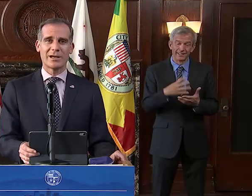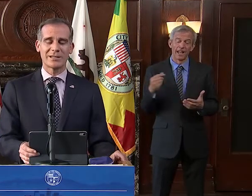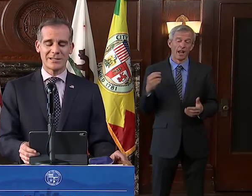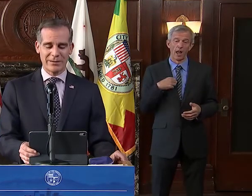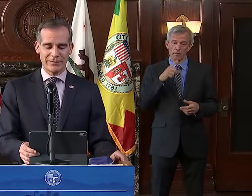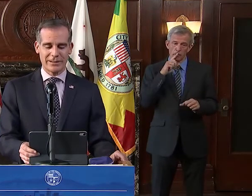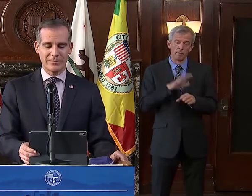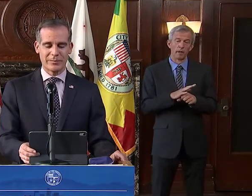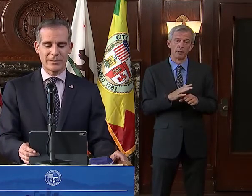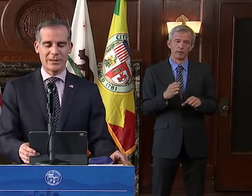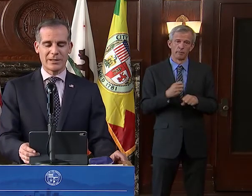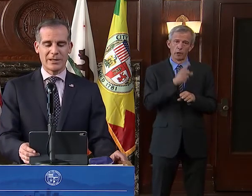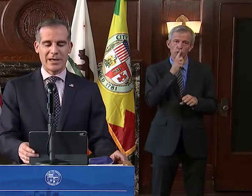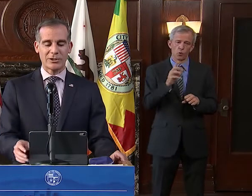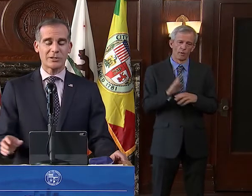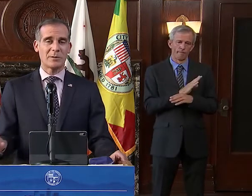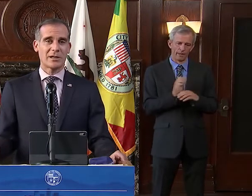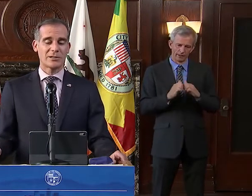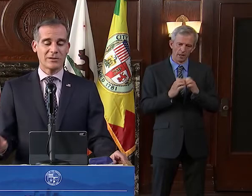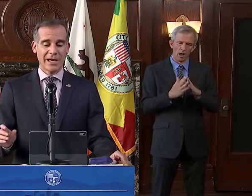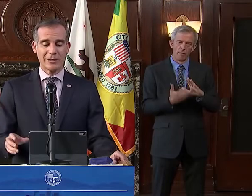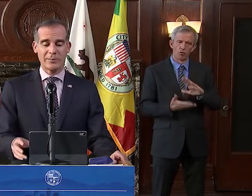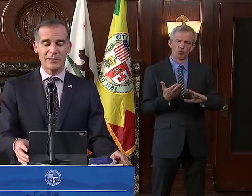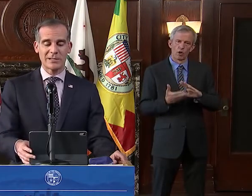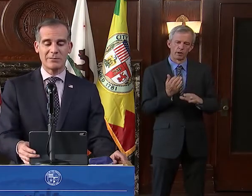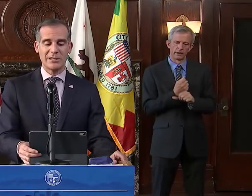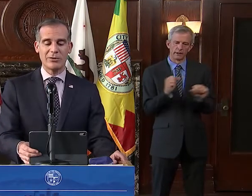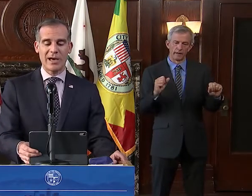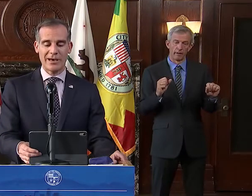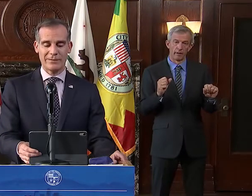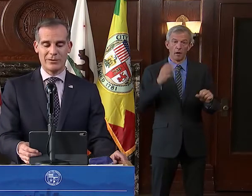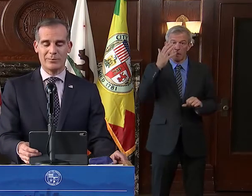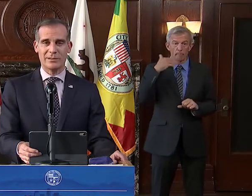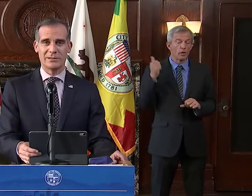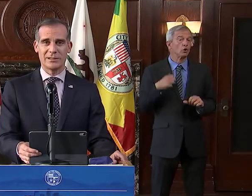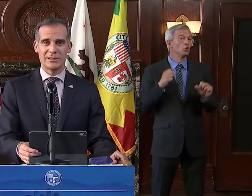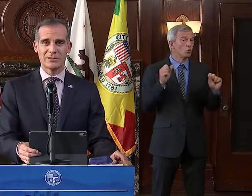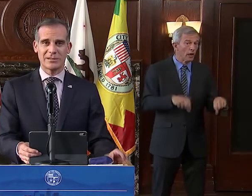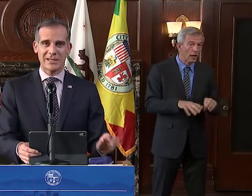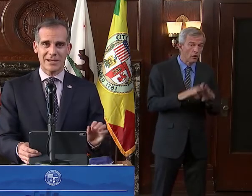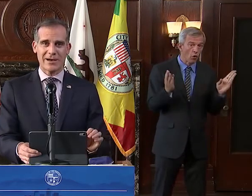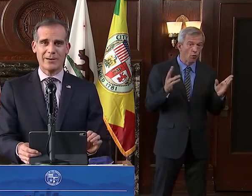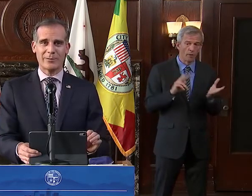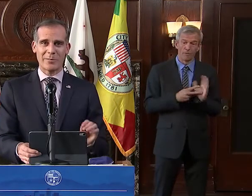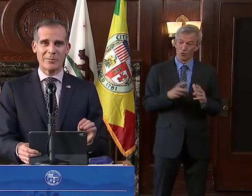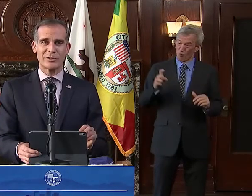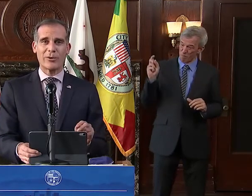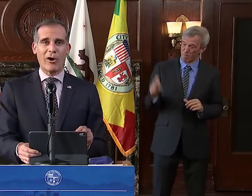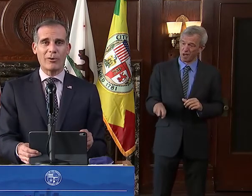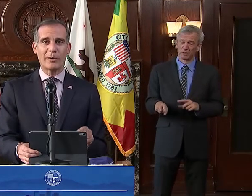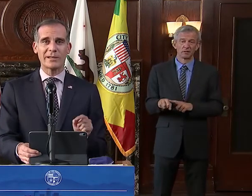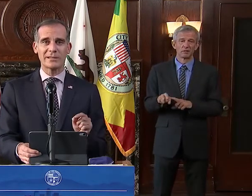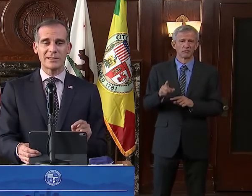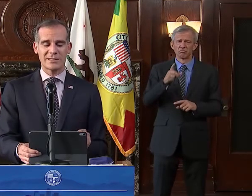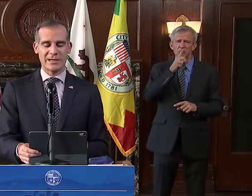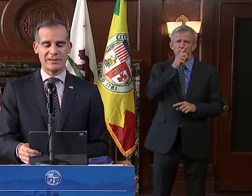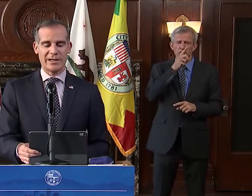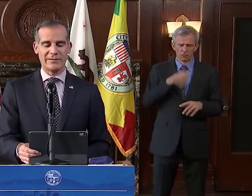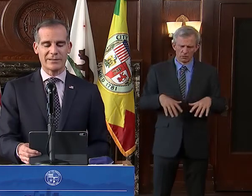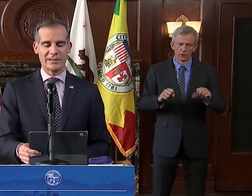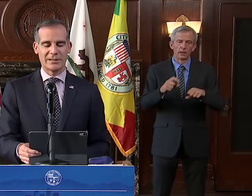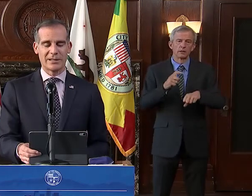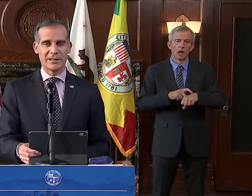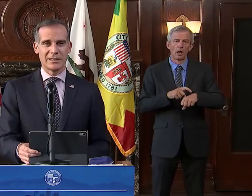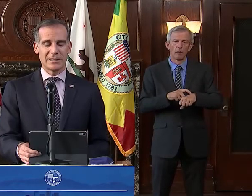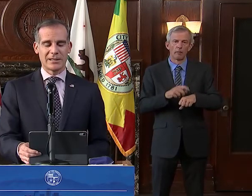running safely. And just because you can open doesn't mean you have to open. So take time and remember to always save